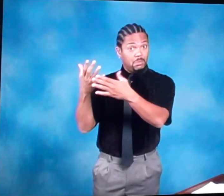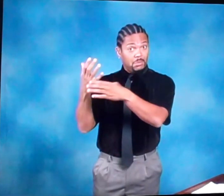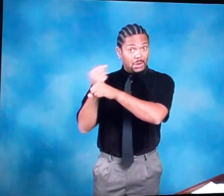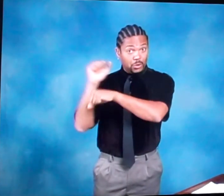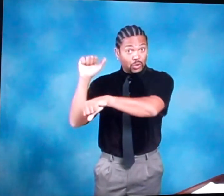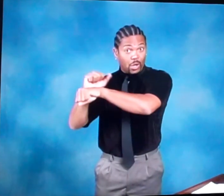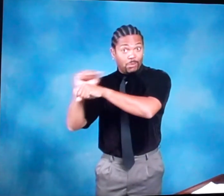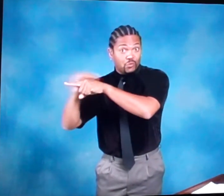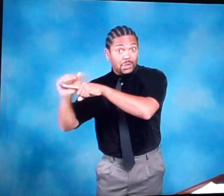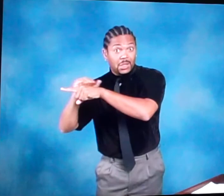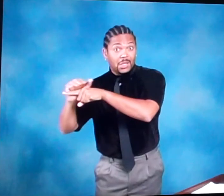When you start college